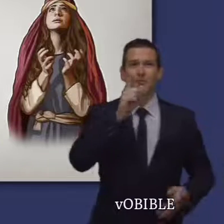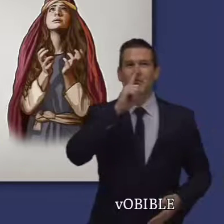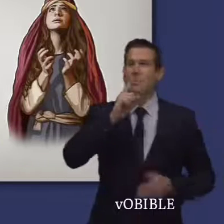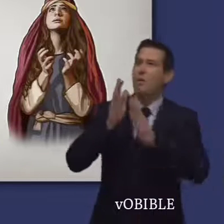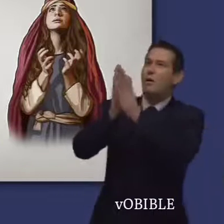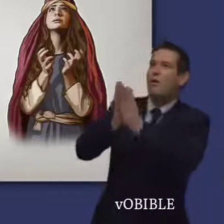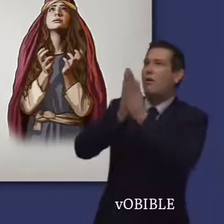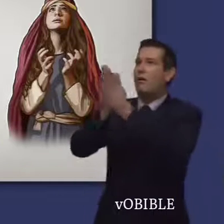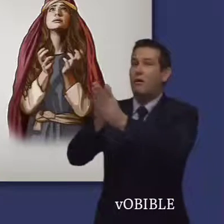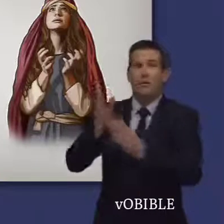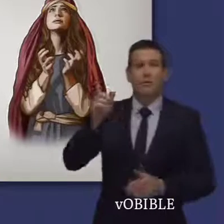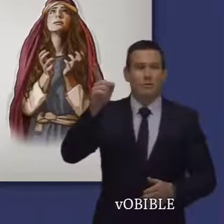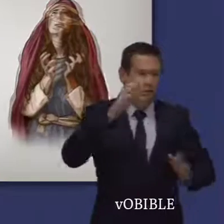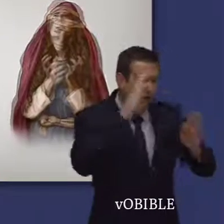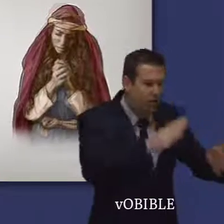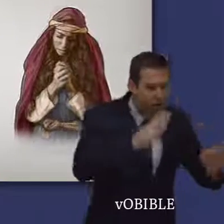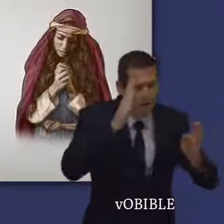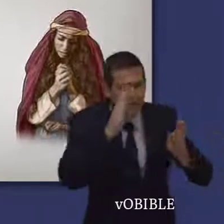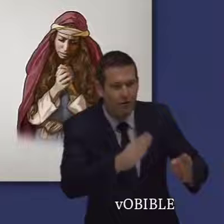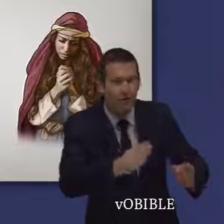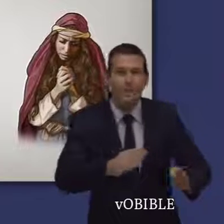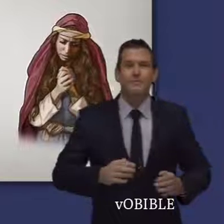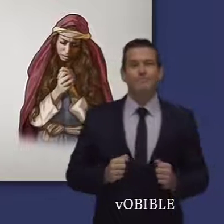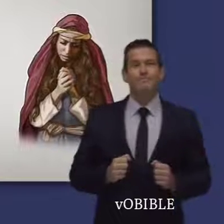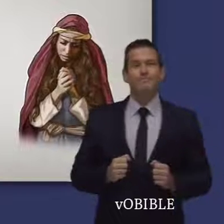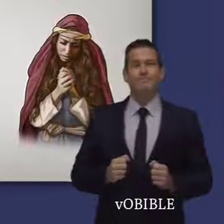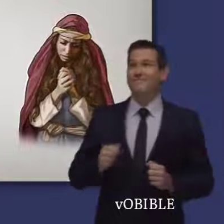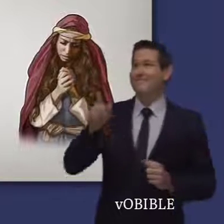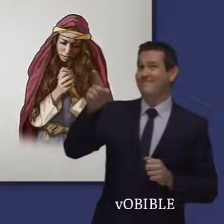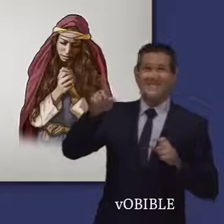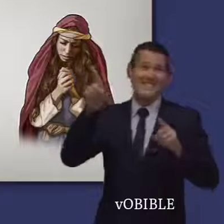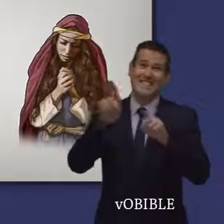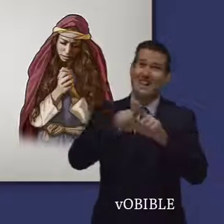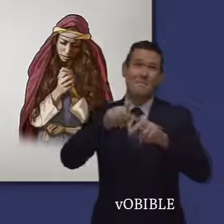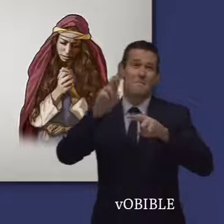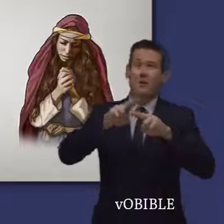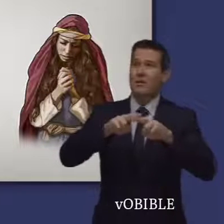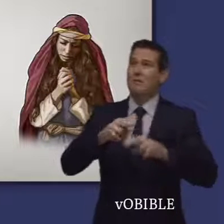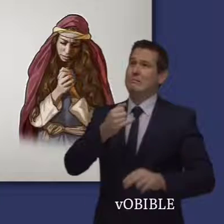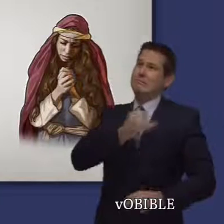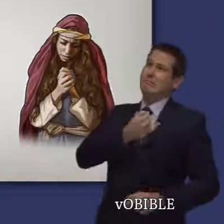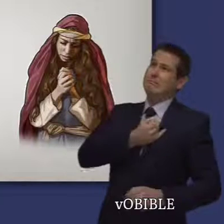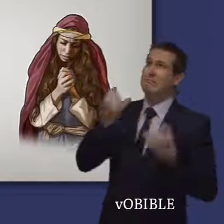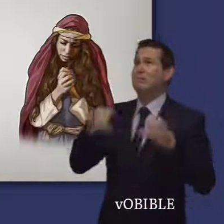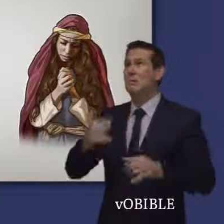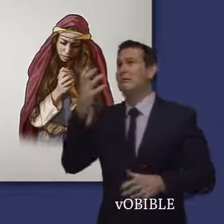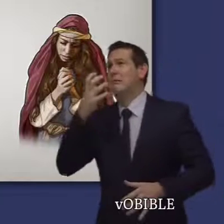Jehovah is referred to as the hearer of prayer and as a merciful Father who pardons repentant sinners.